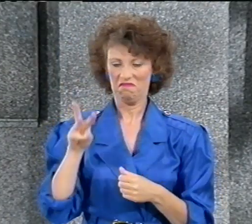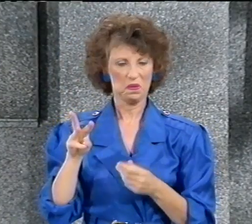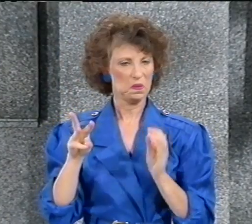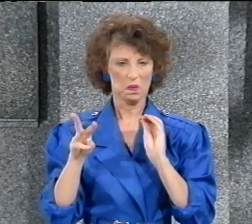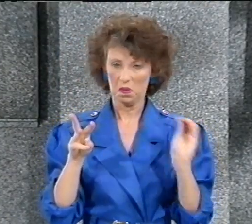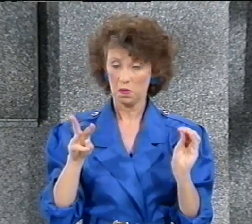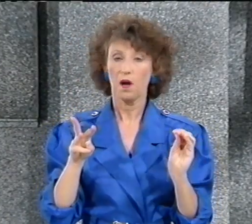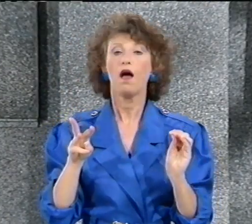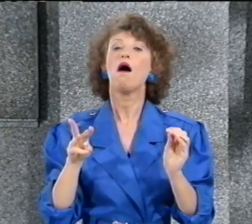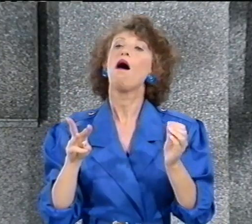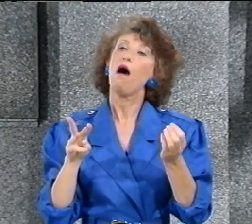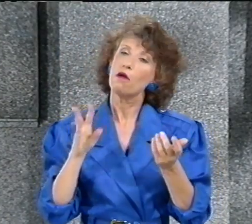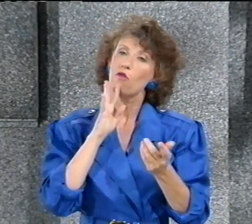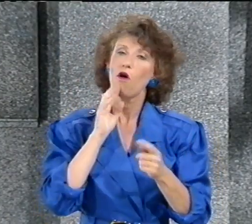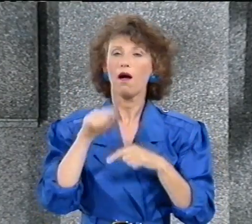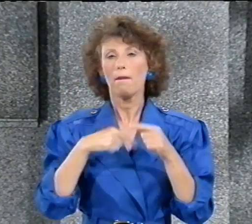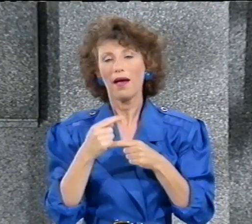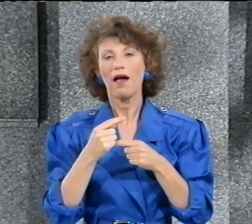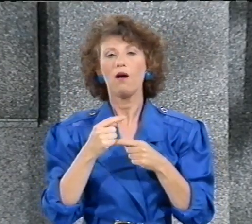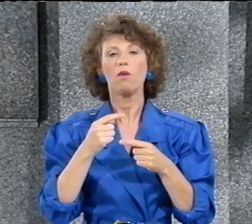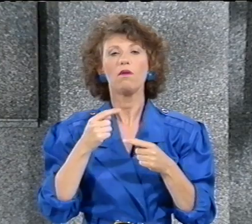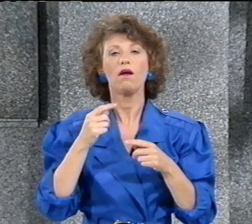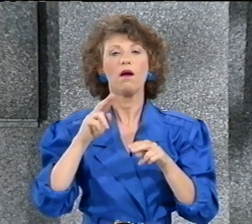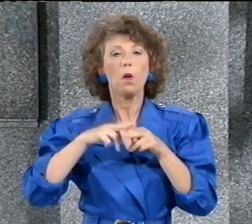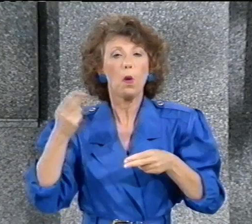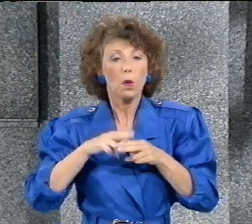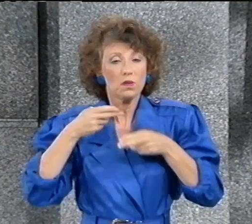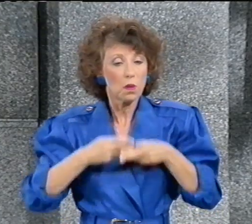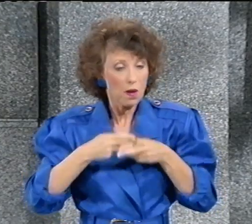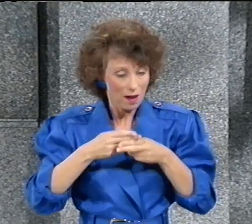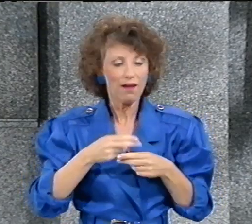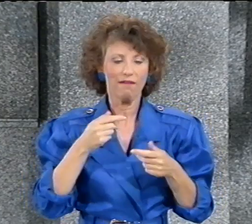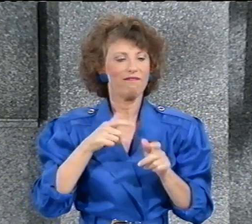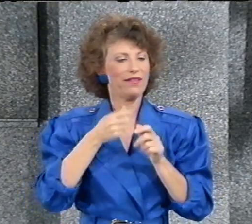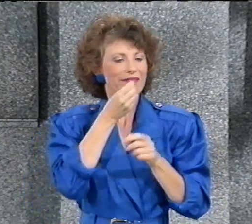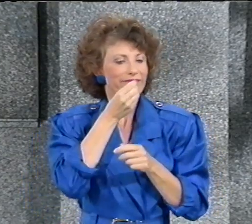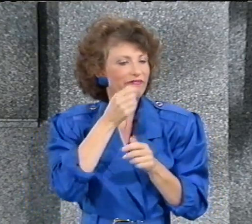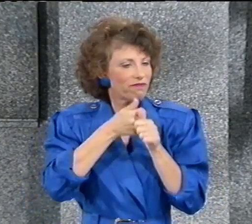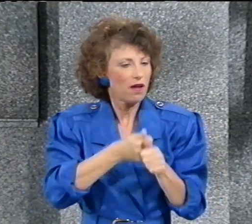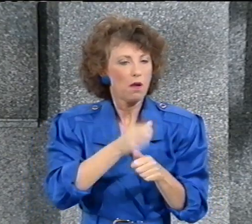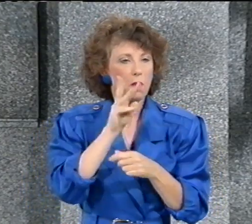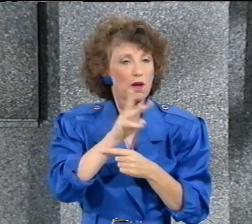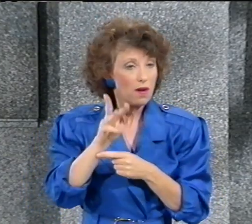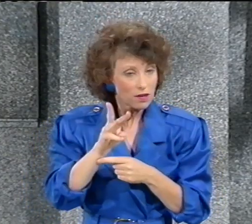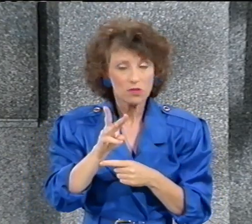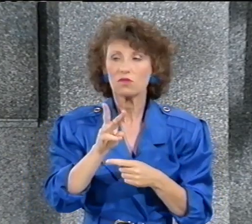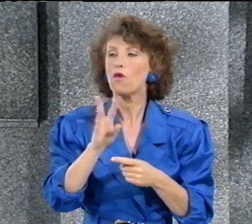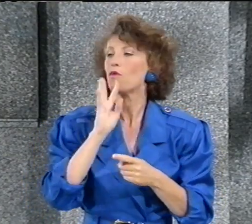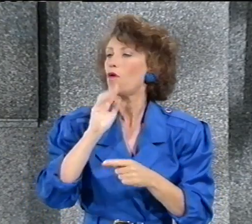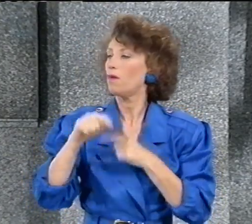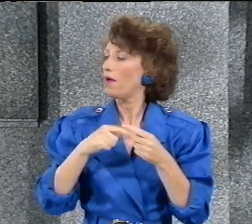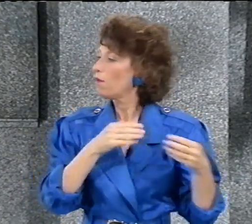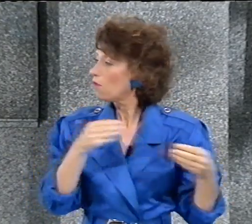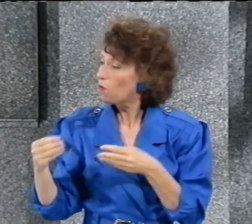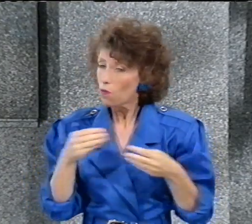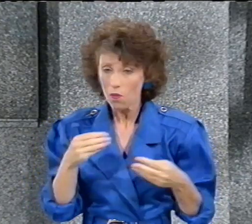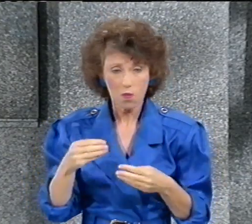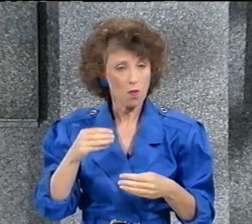English does not have 2 W's unless we're talking about losing weight by following Weight Watchers. Or if we talk